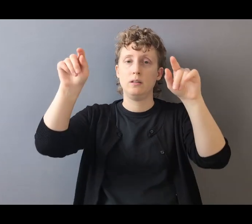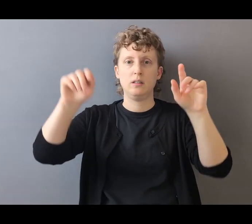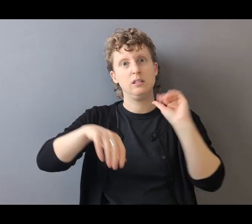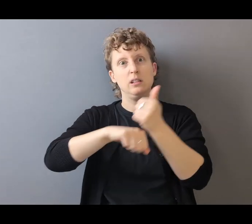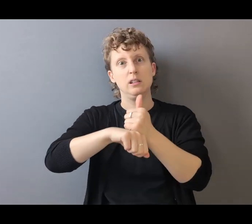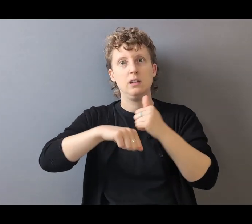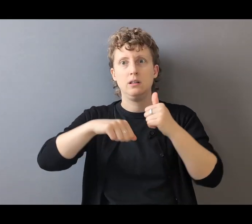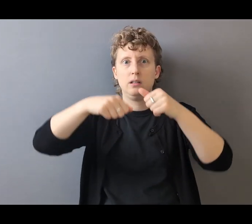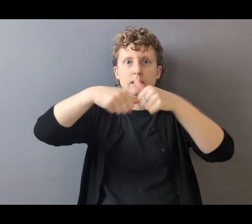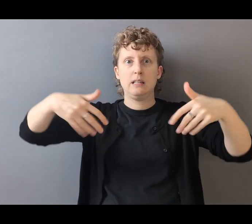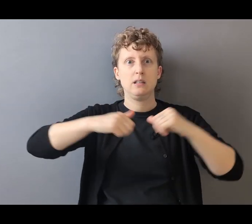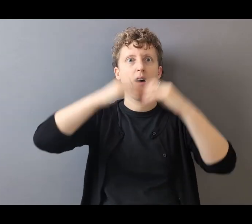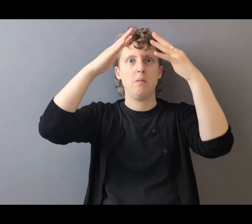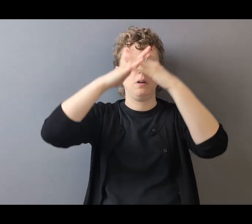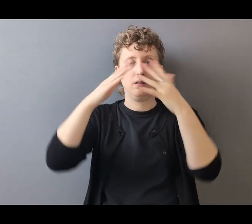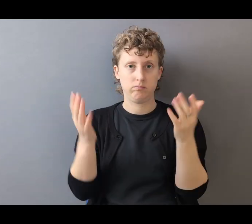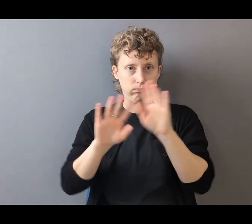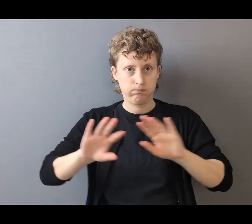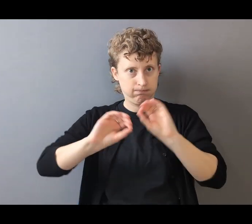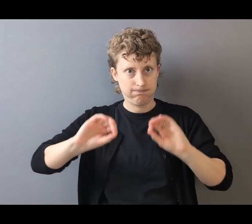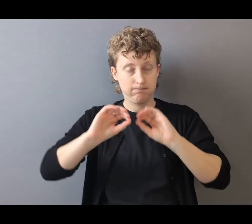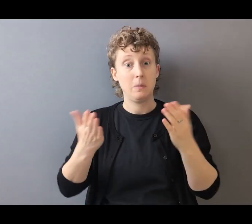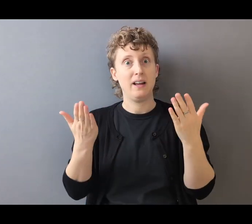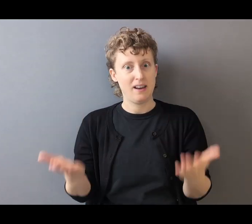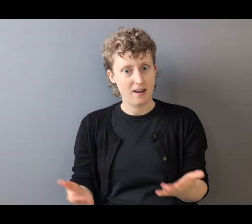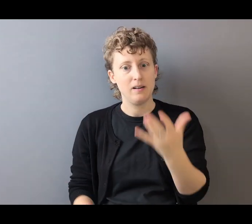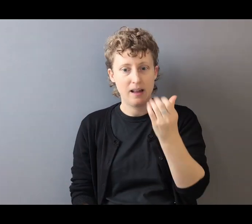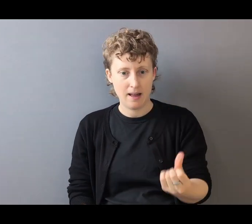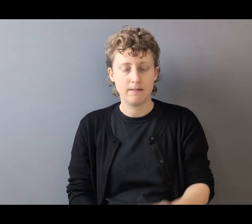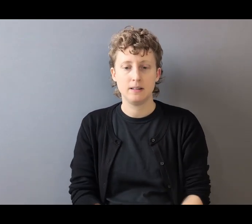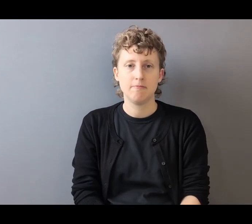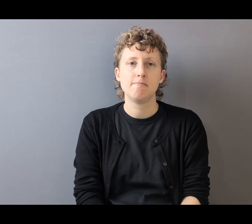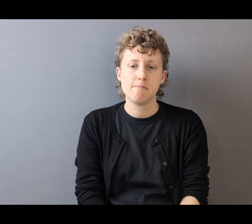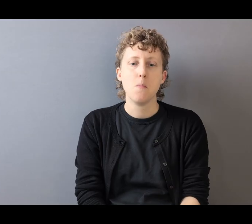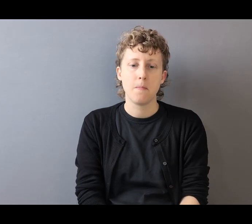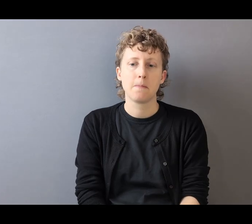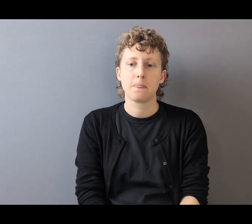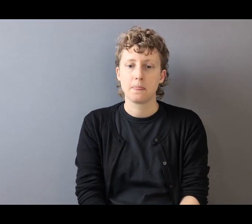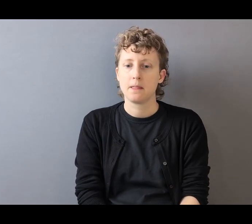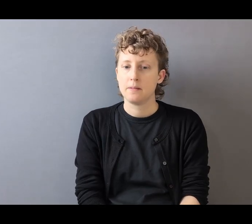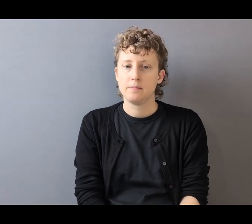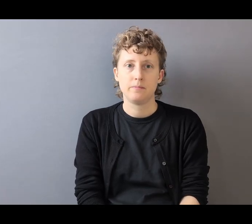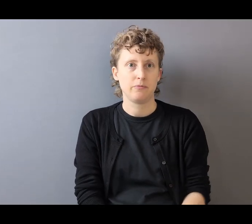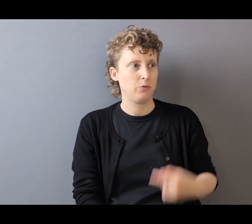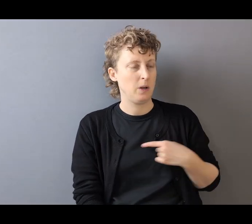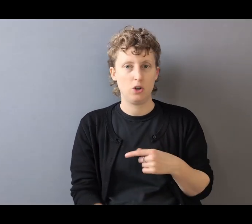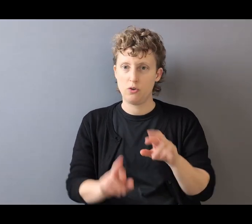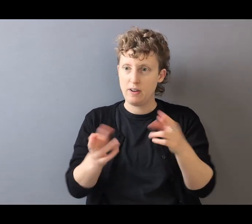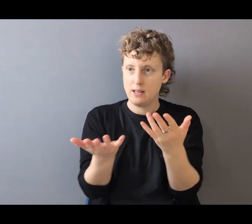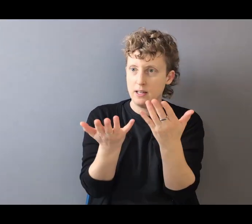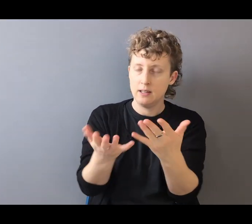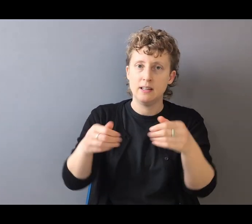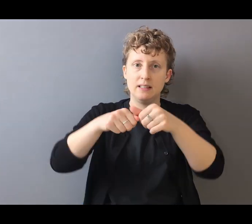we have something to build in, to build on, and where we hope, and we are already doing to collaborate